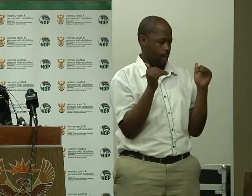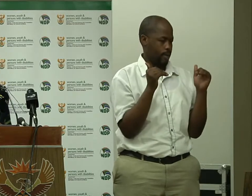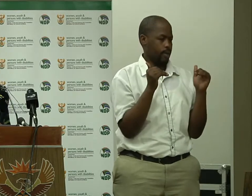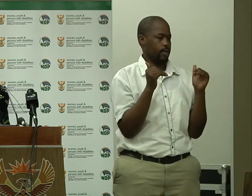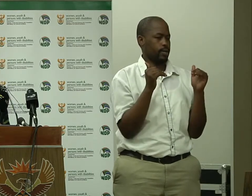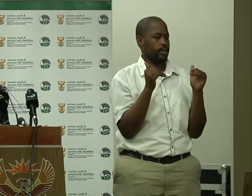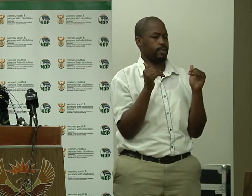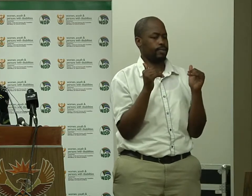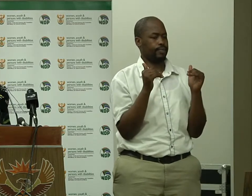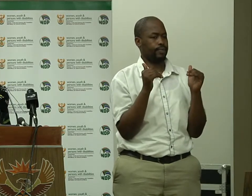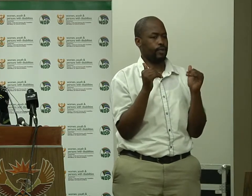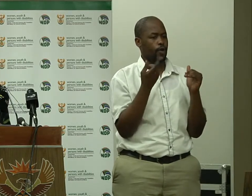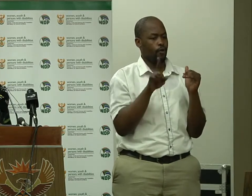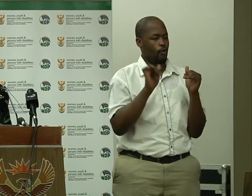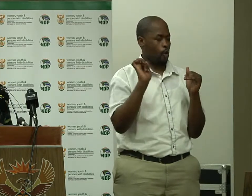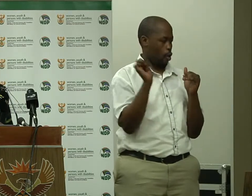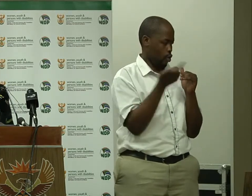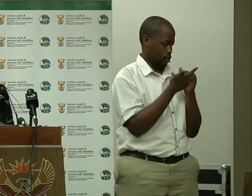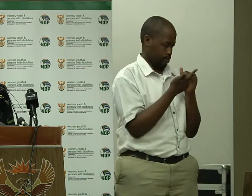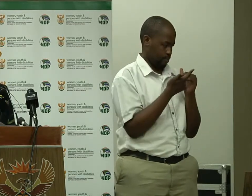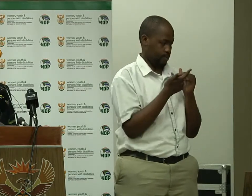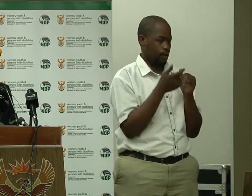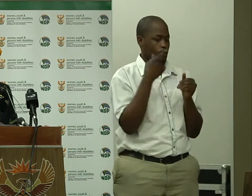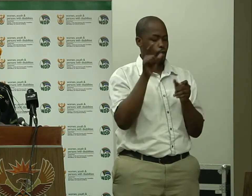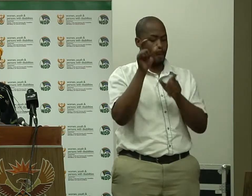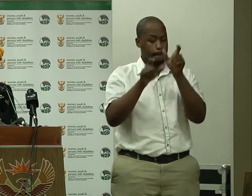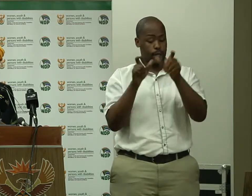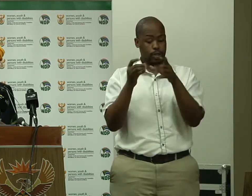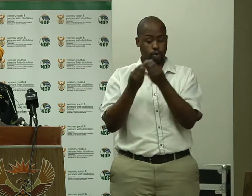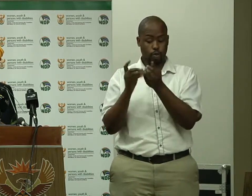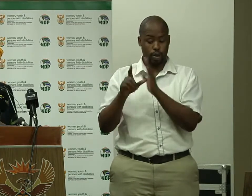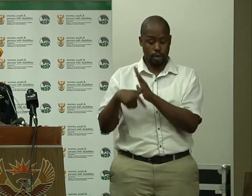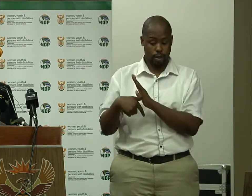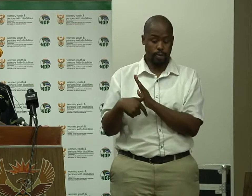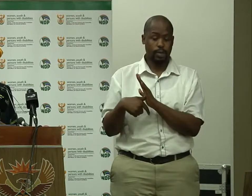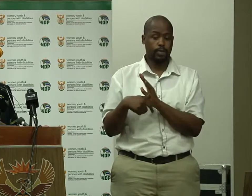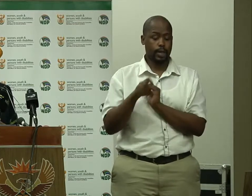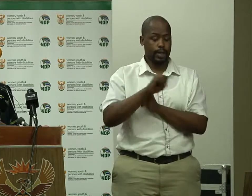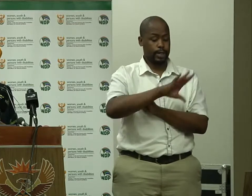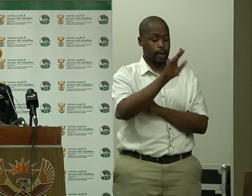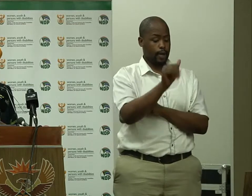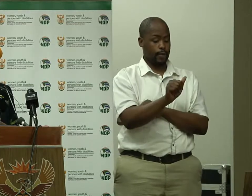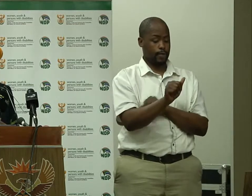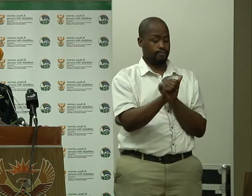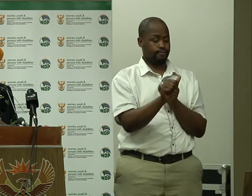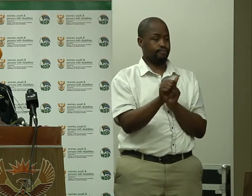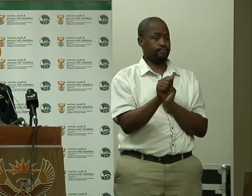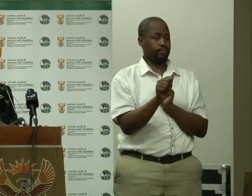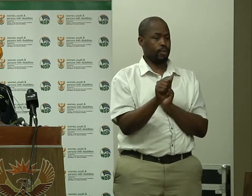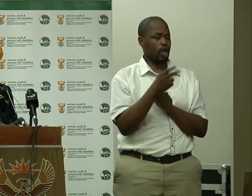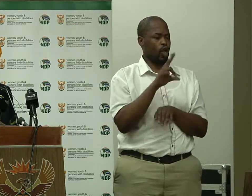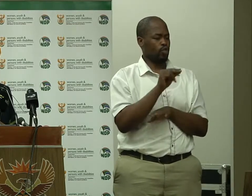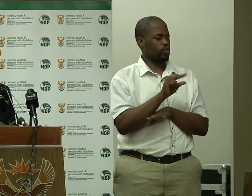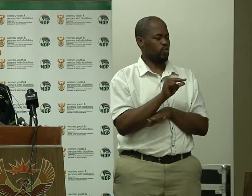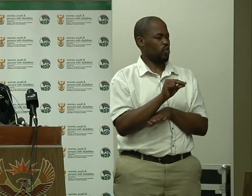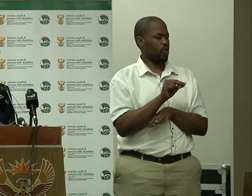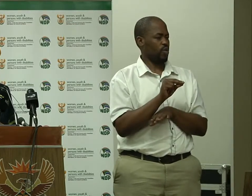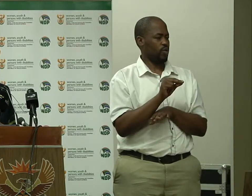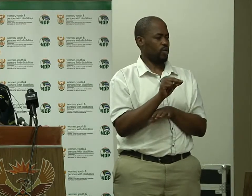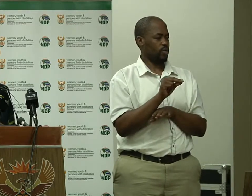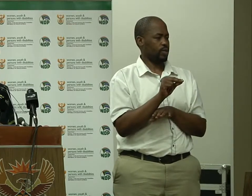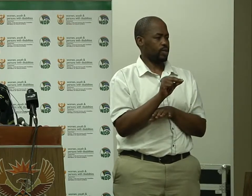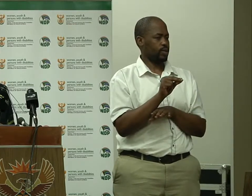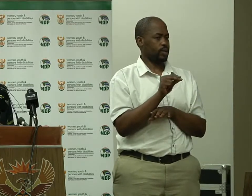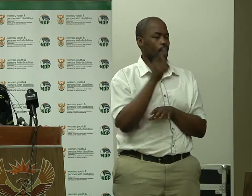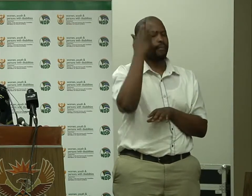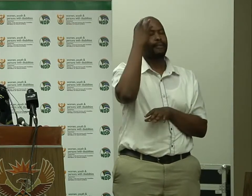and dignity for all, for persons with disability in South Africa, is not a